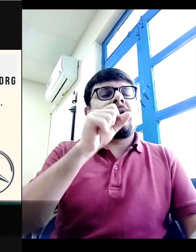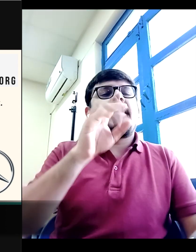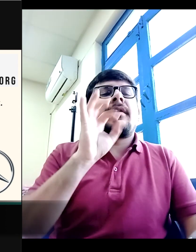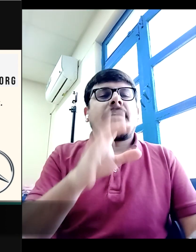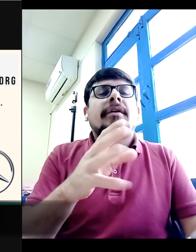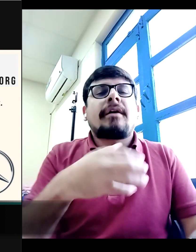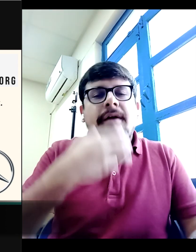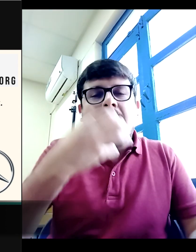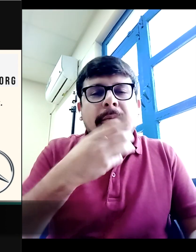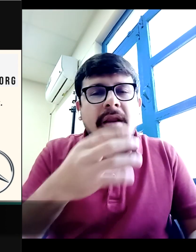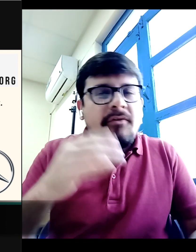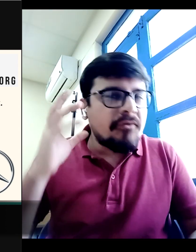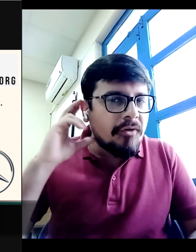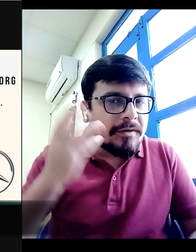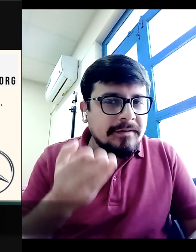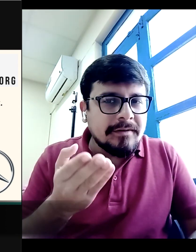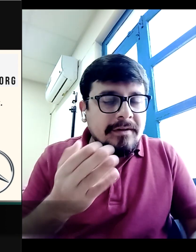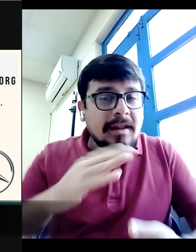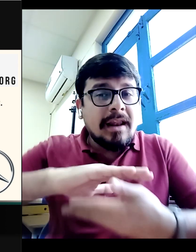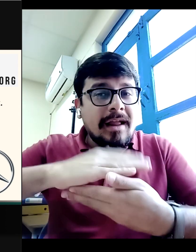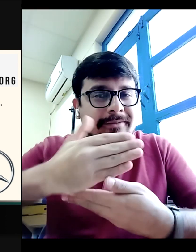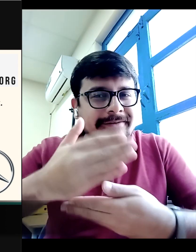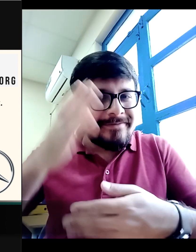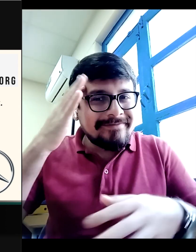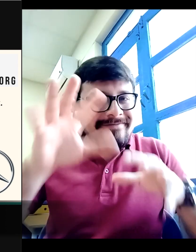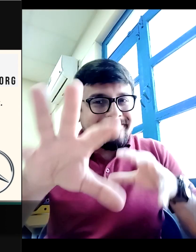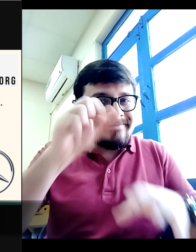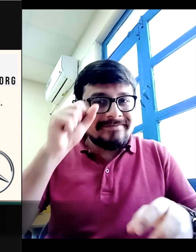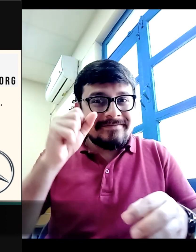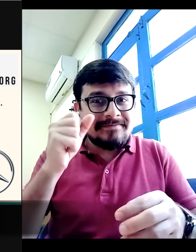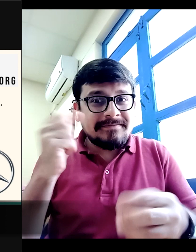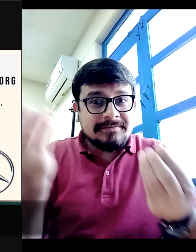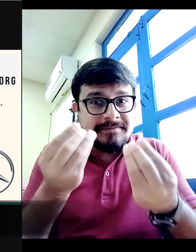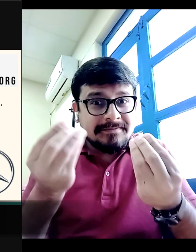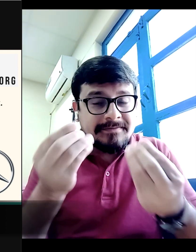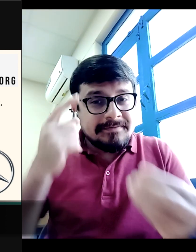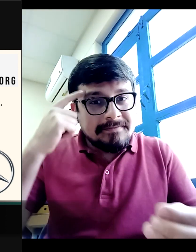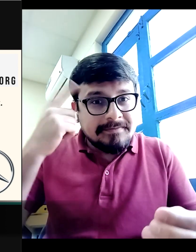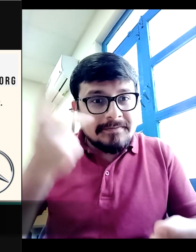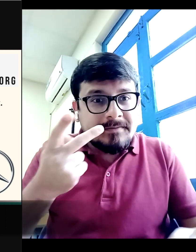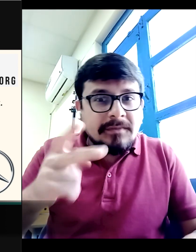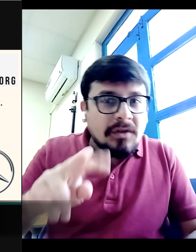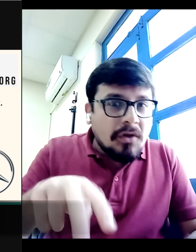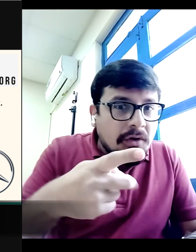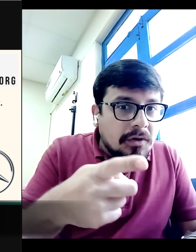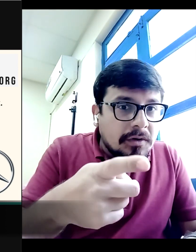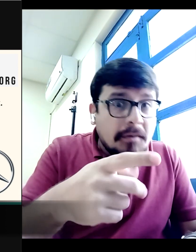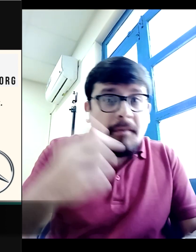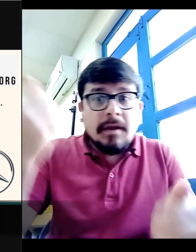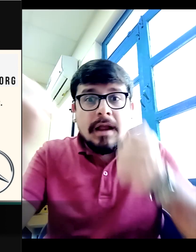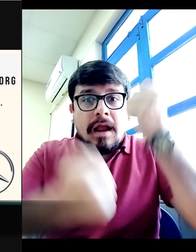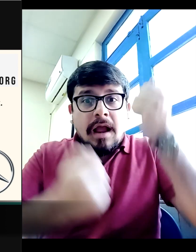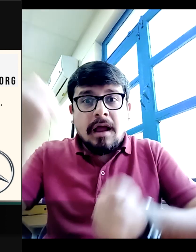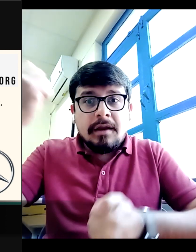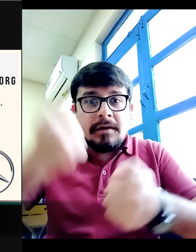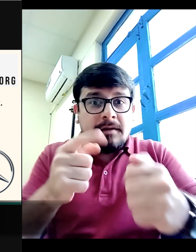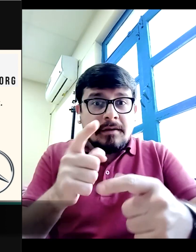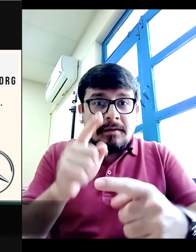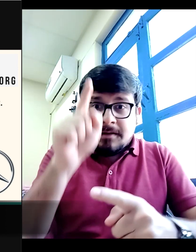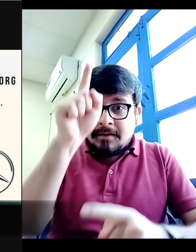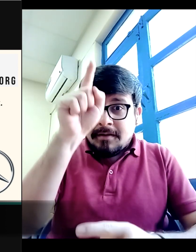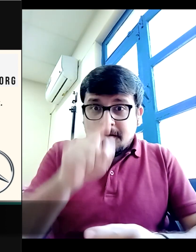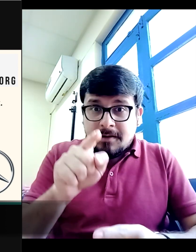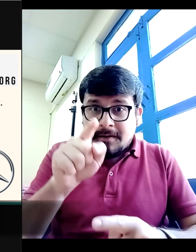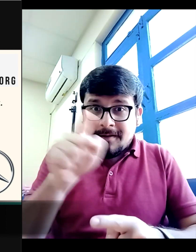When you see a logo of Mercedes, you know that this represents a company which builds